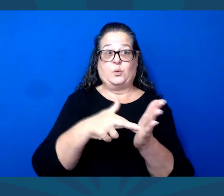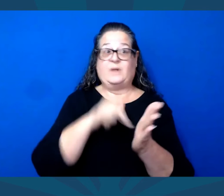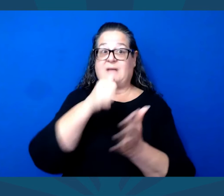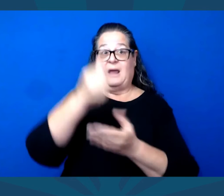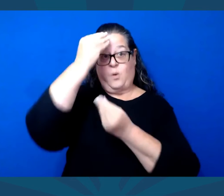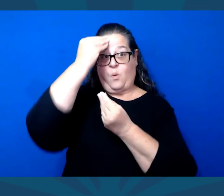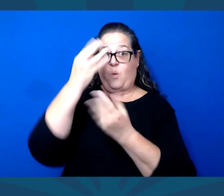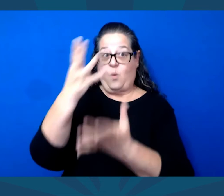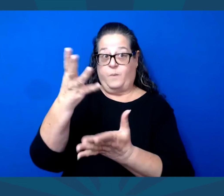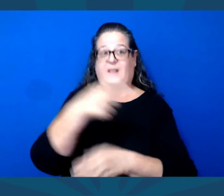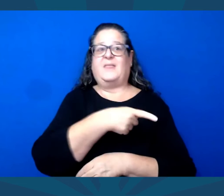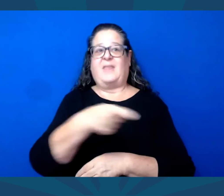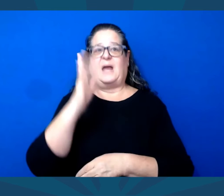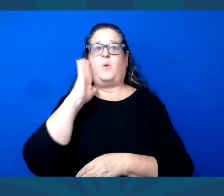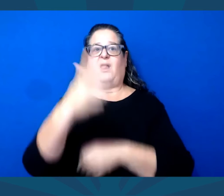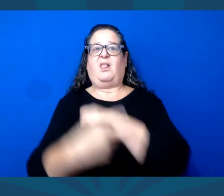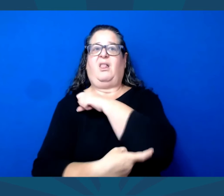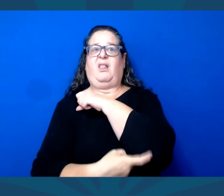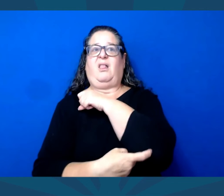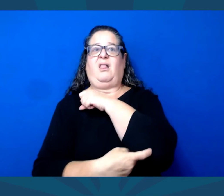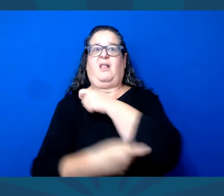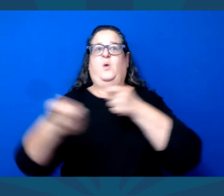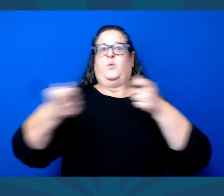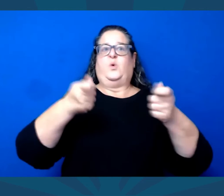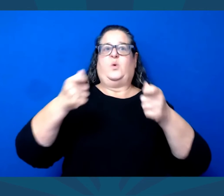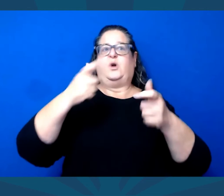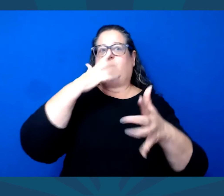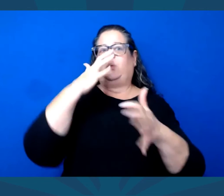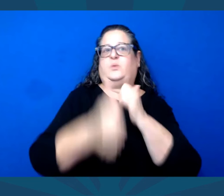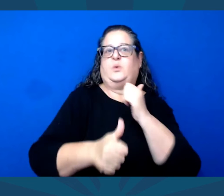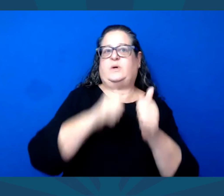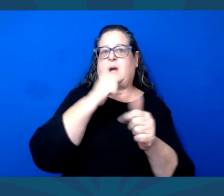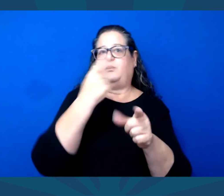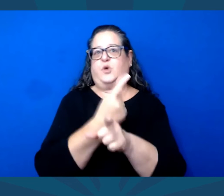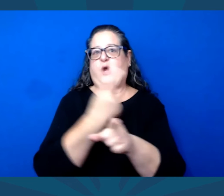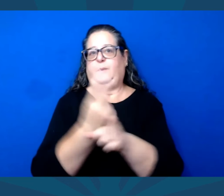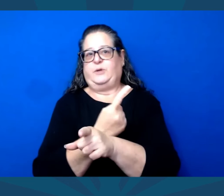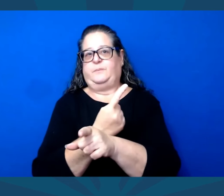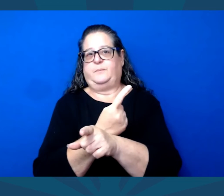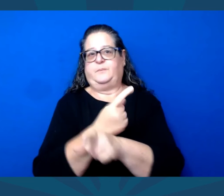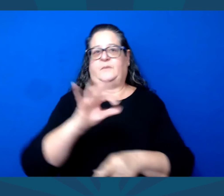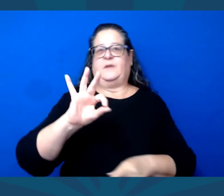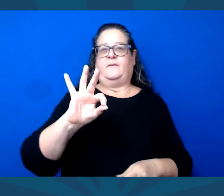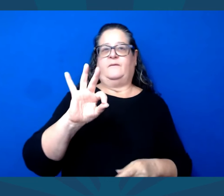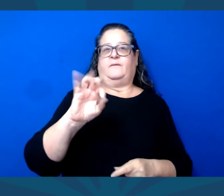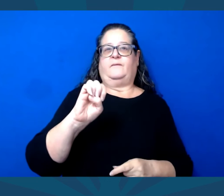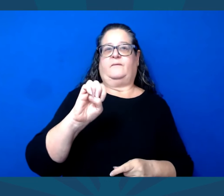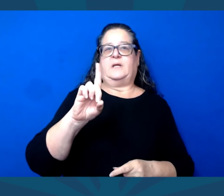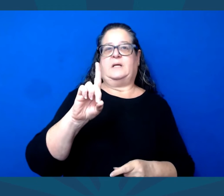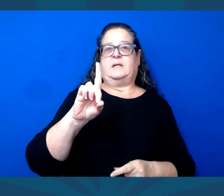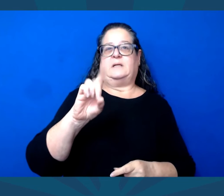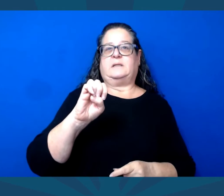The Constitution is built upon the principle that men are fallen, and when given the opportunity to rule over